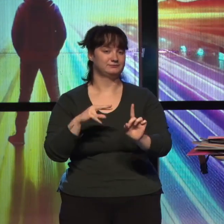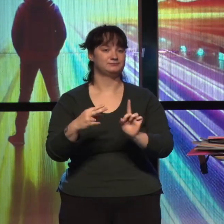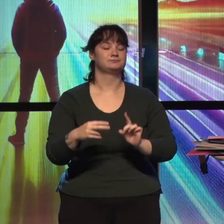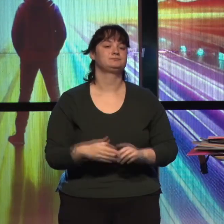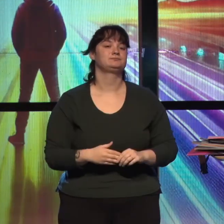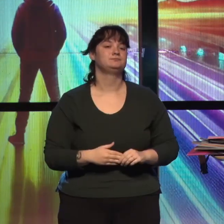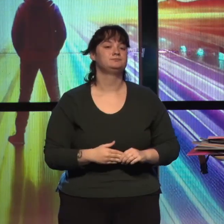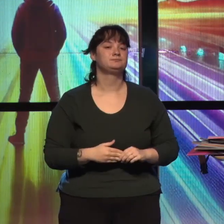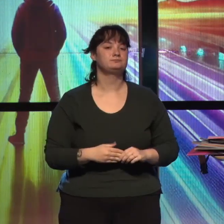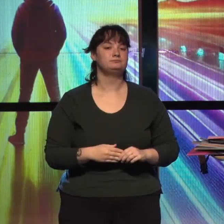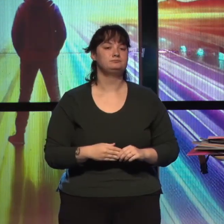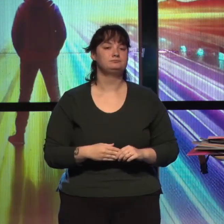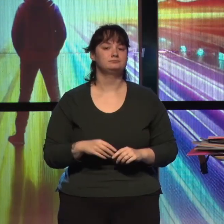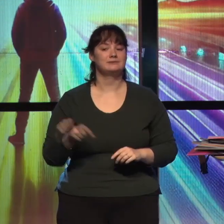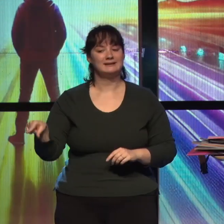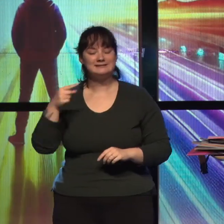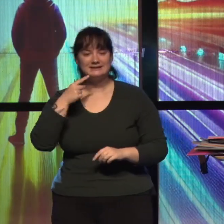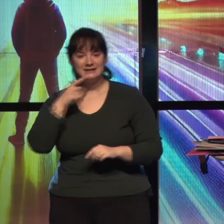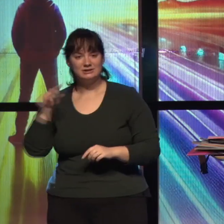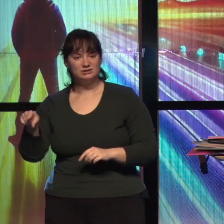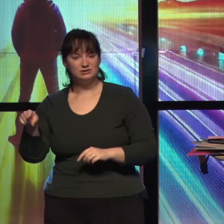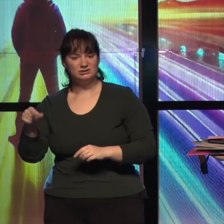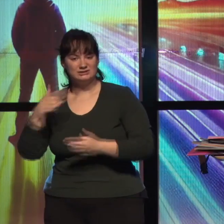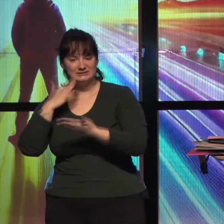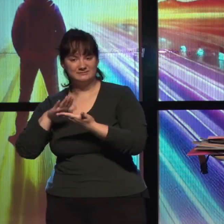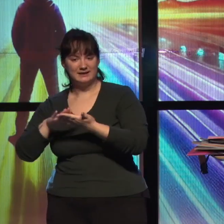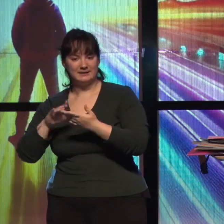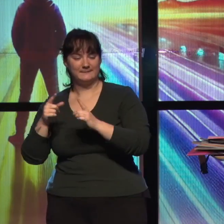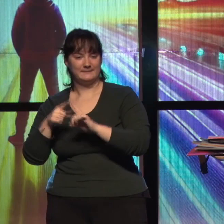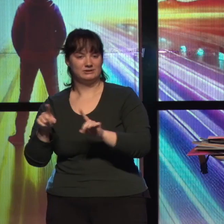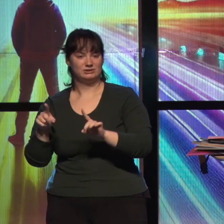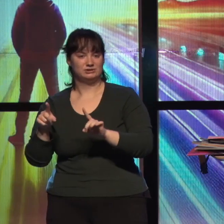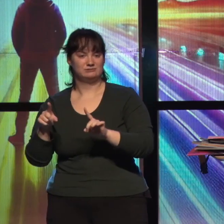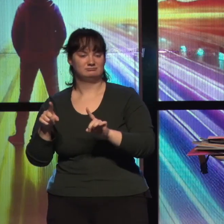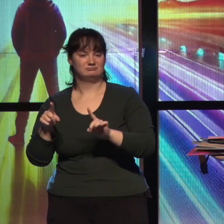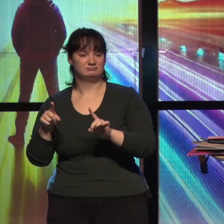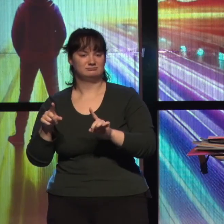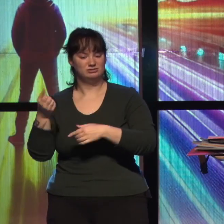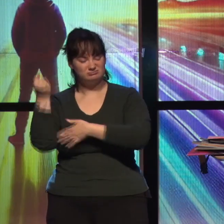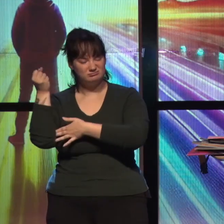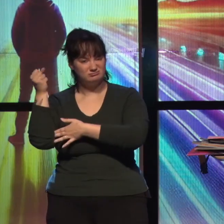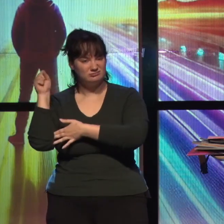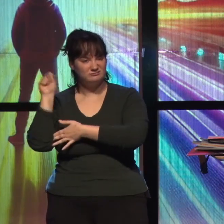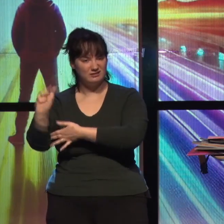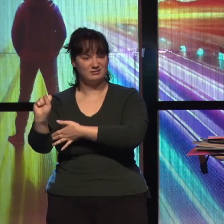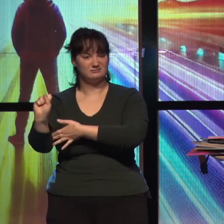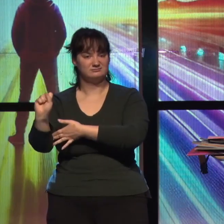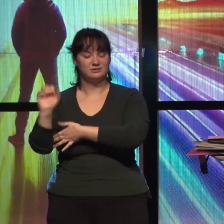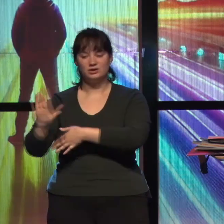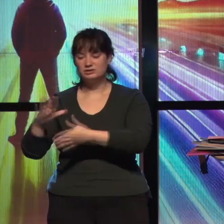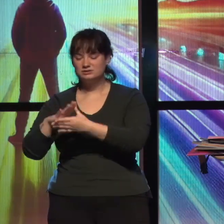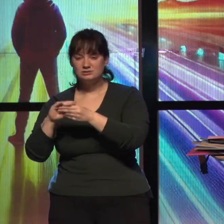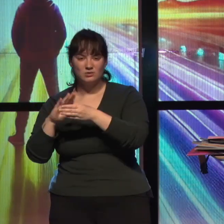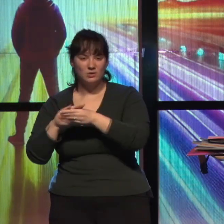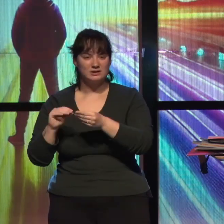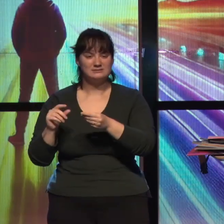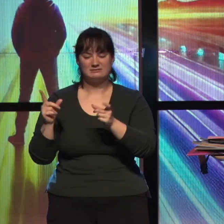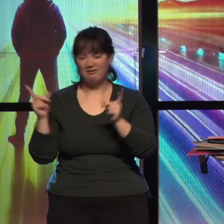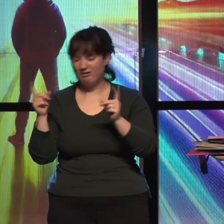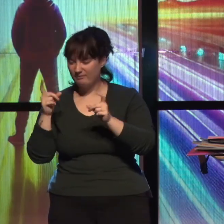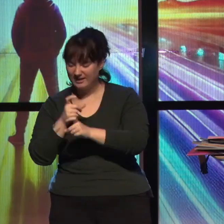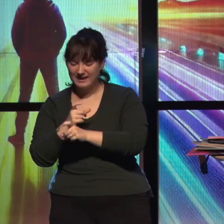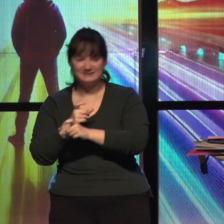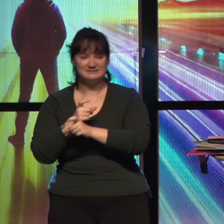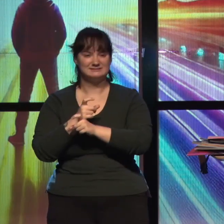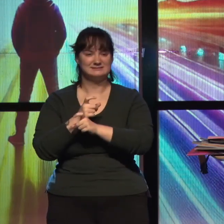wicked, but it's her resistance to tyranny, right? It's her story that's complex and tragic, and it's